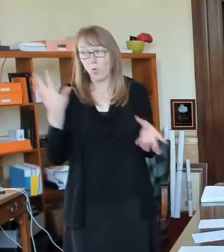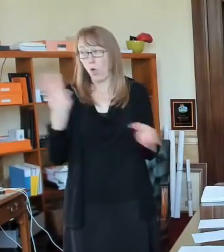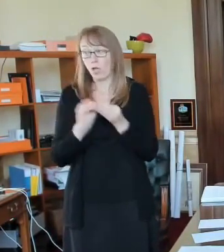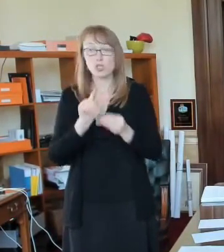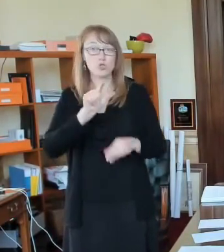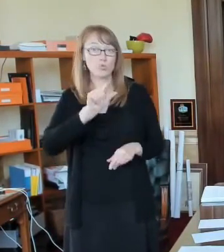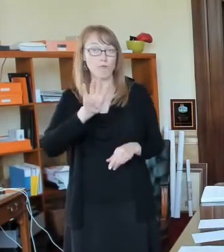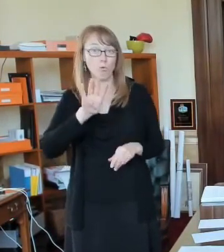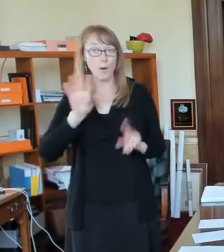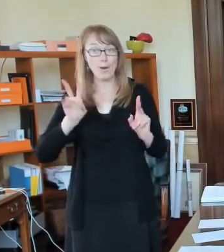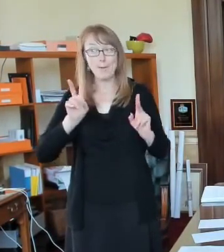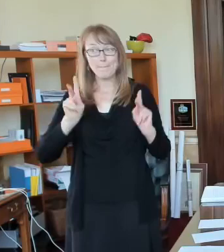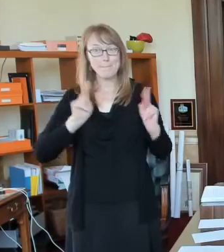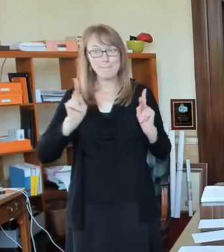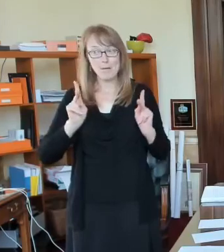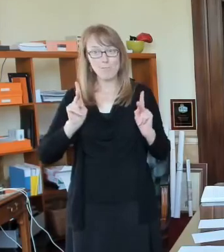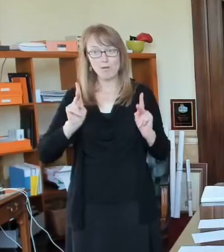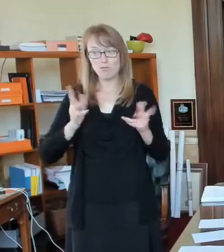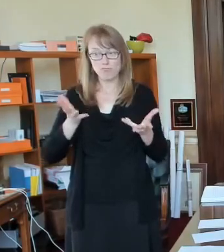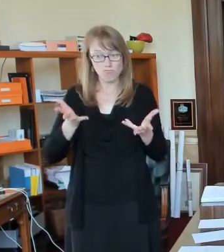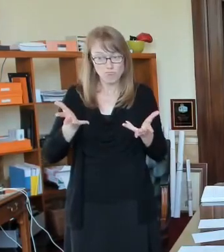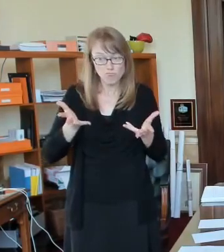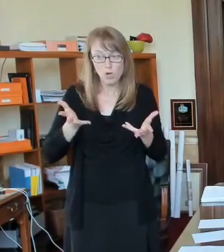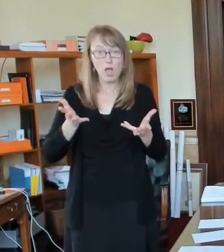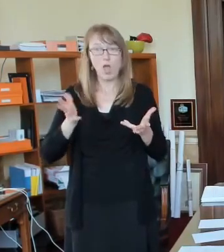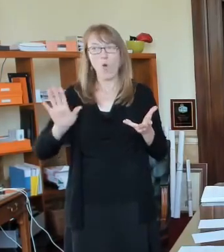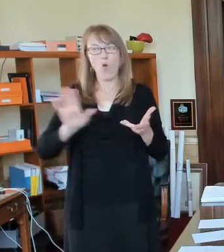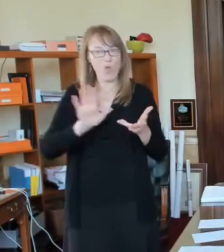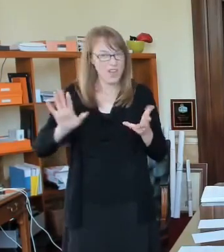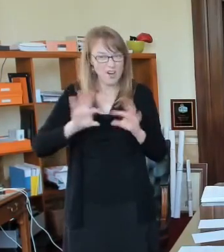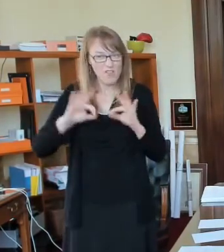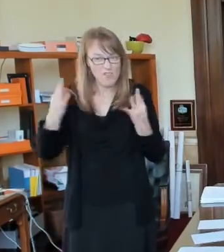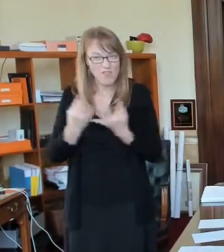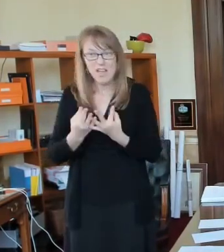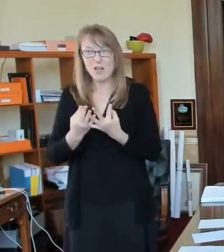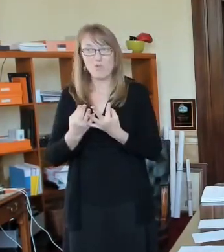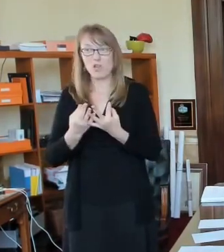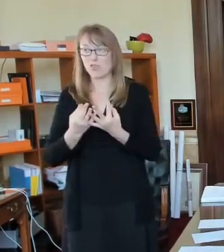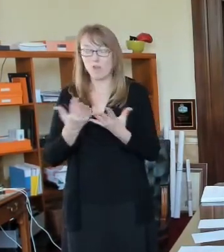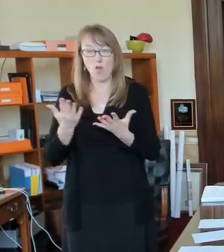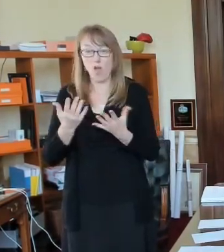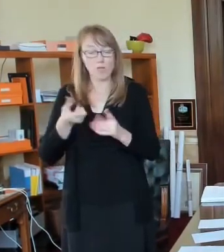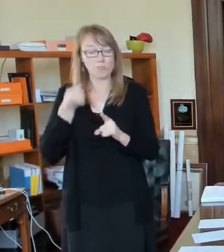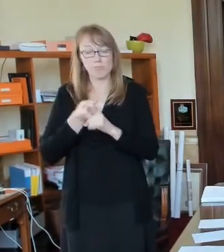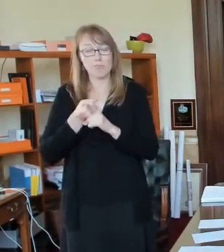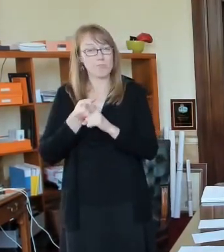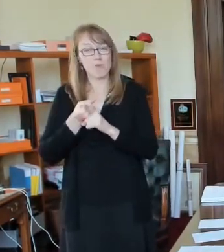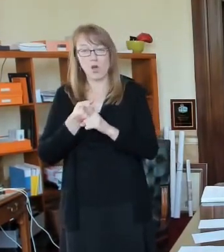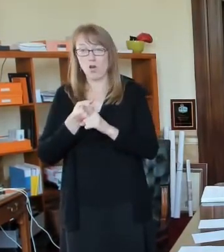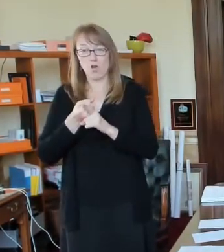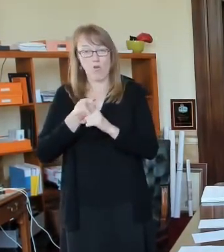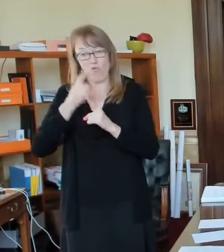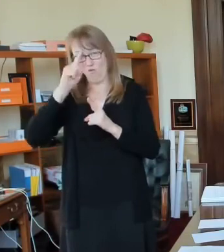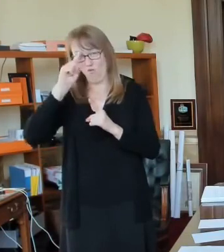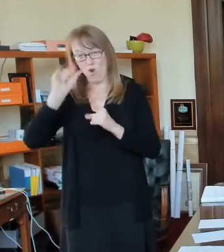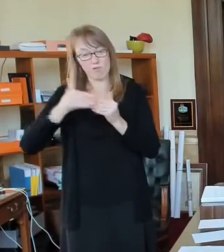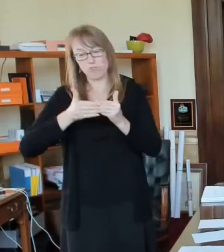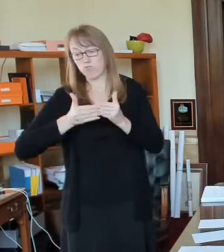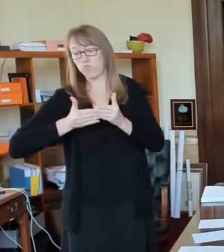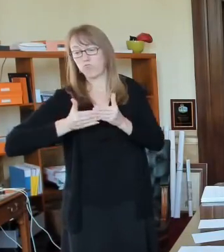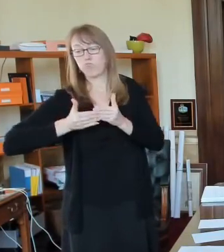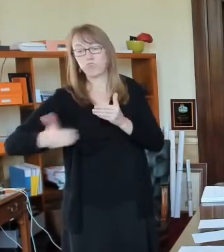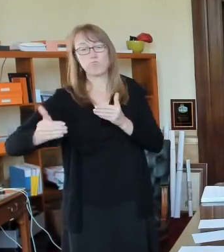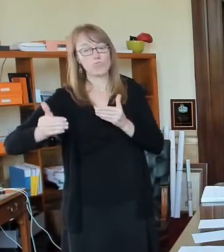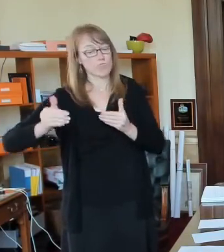Those 24 people, but in addition to that, their families. So maybe 10 people, their families, their close friends, 10 people, 20 people.